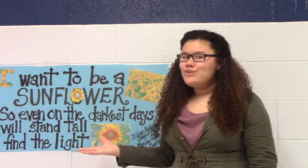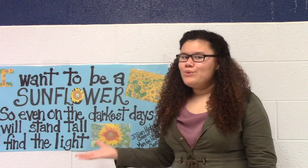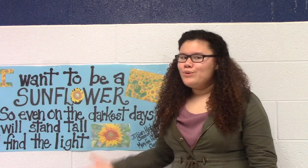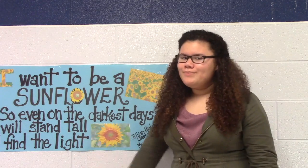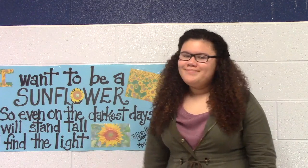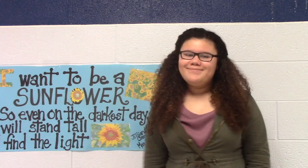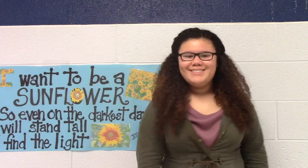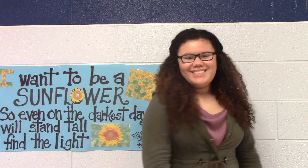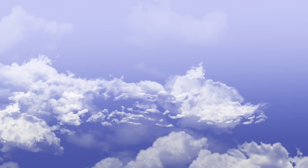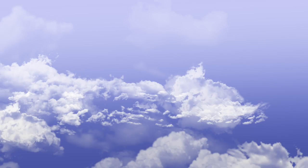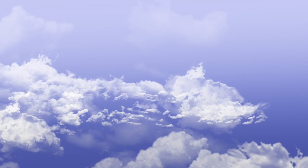school.